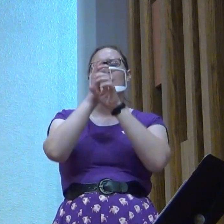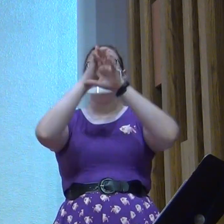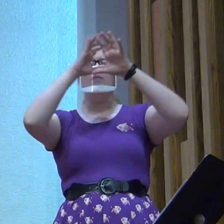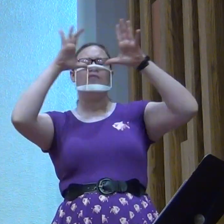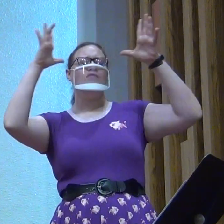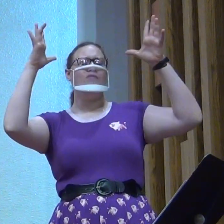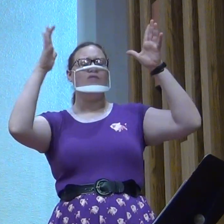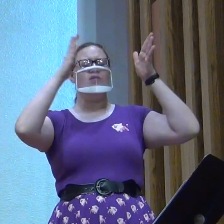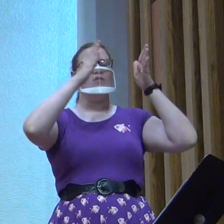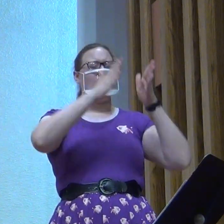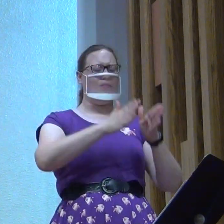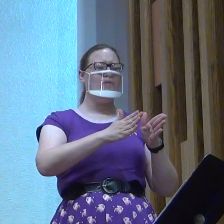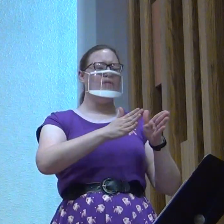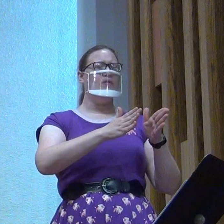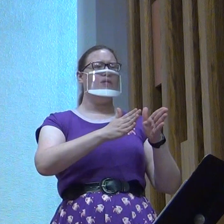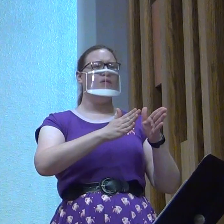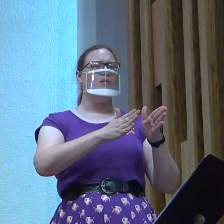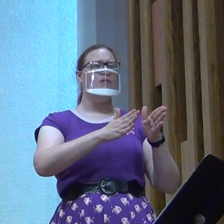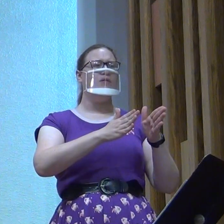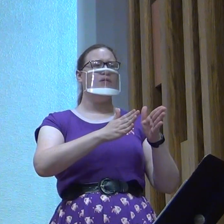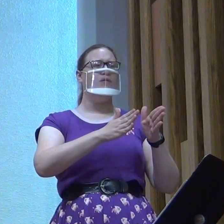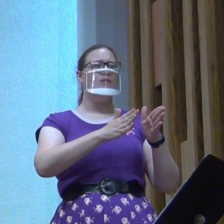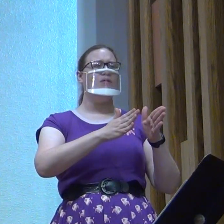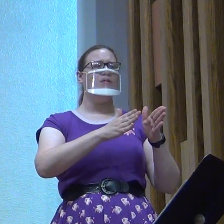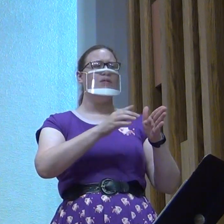someone in our hearts.